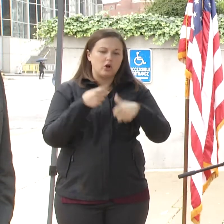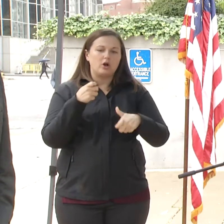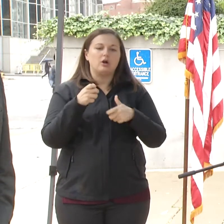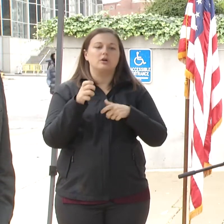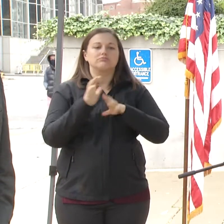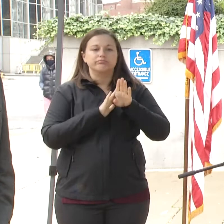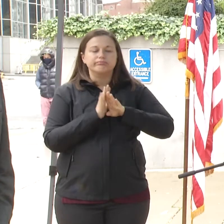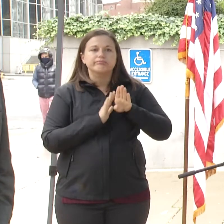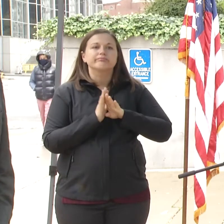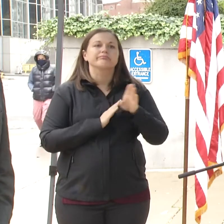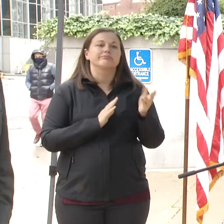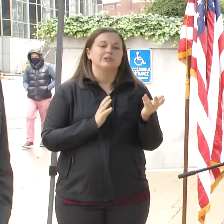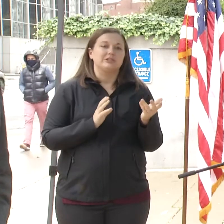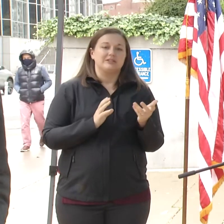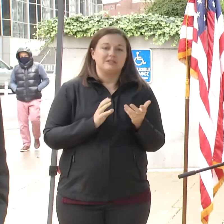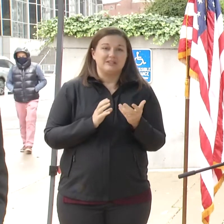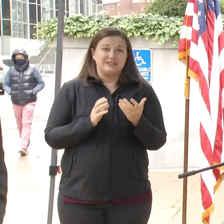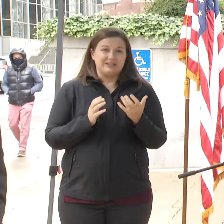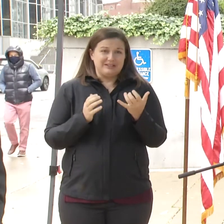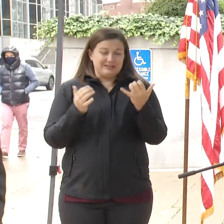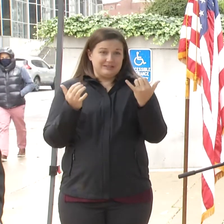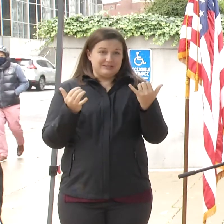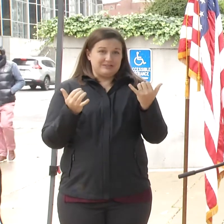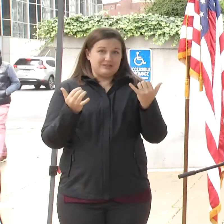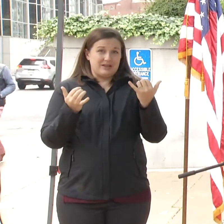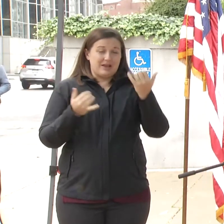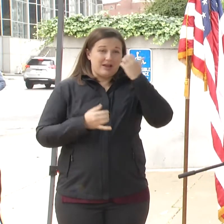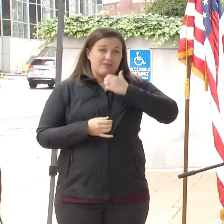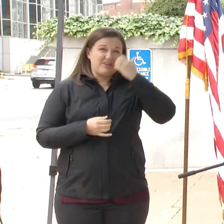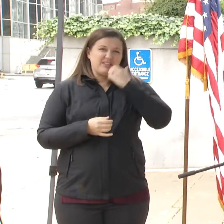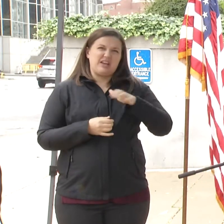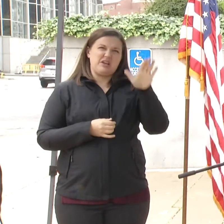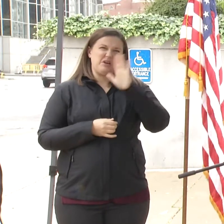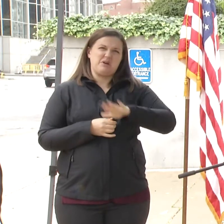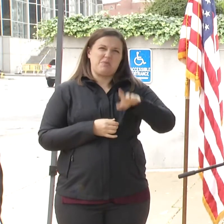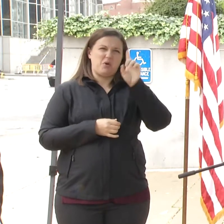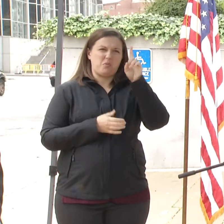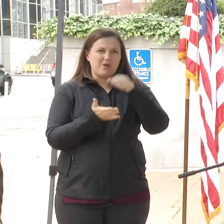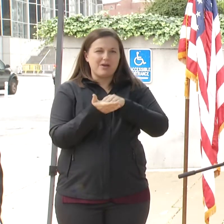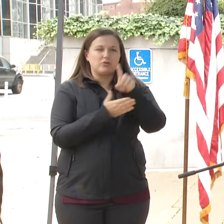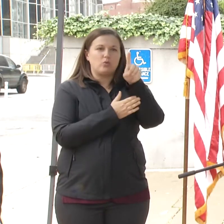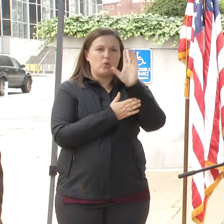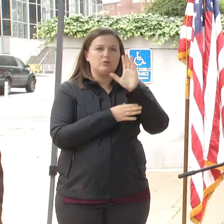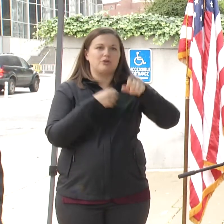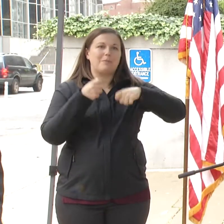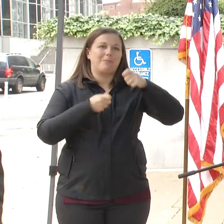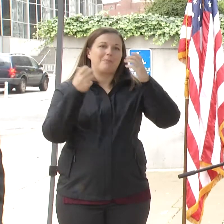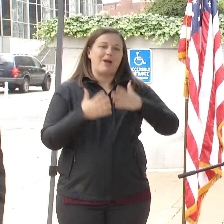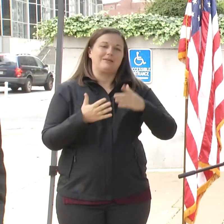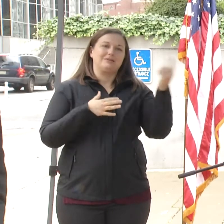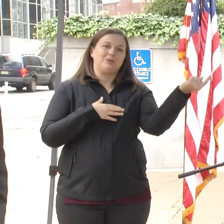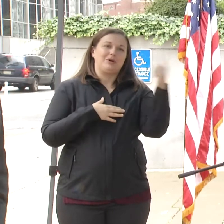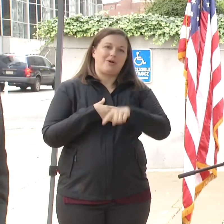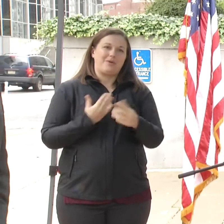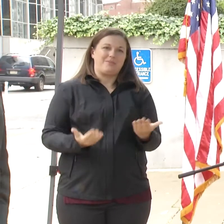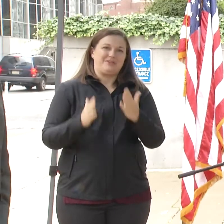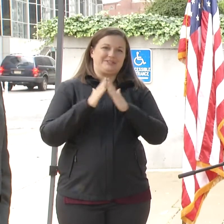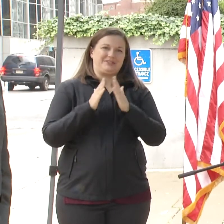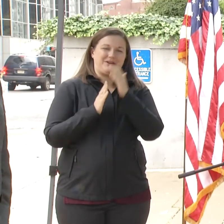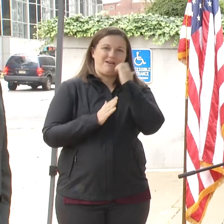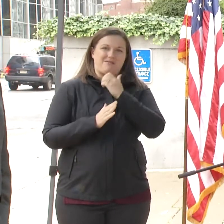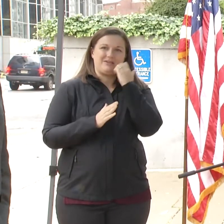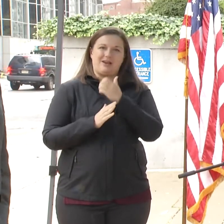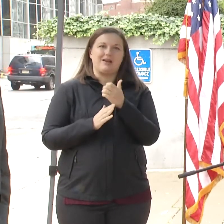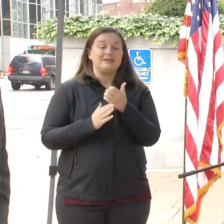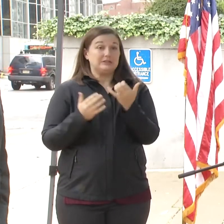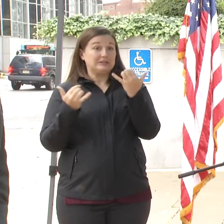So we have about 1,100 daily bicycle commuters that come downtown every day, and not only does this provide access for